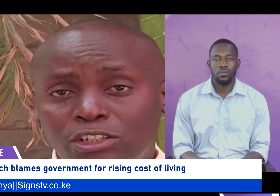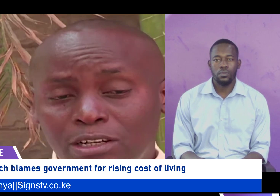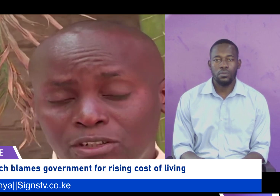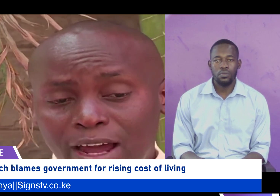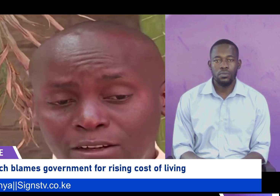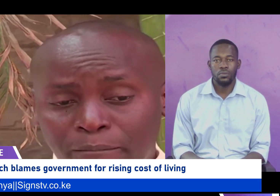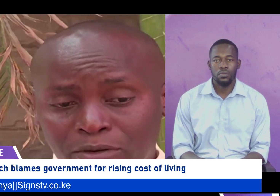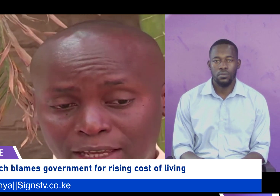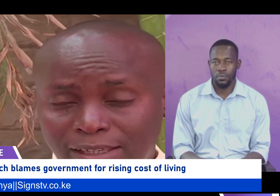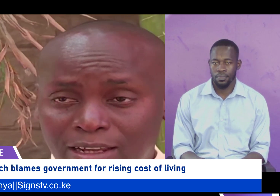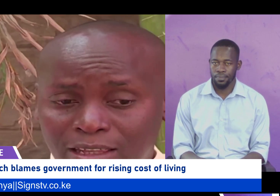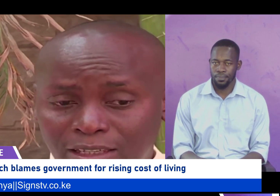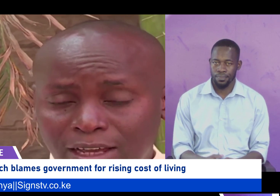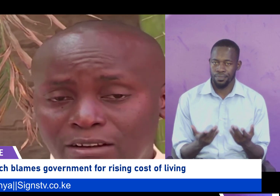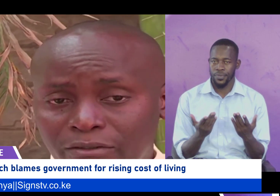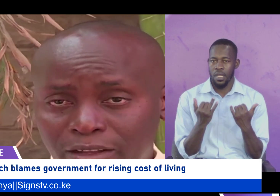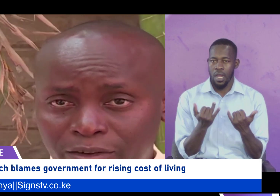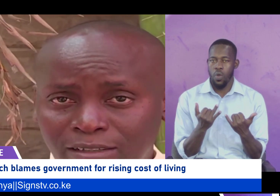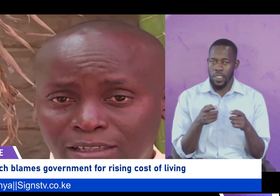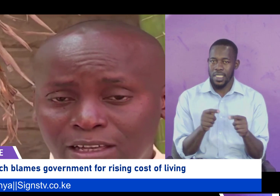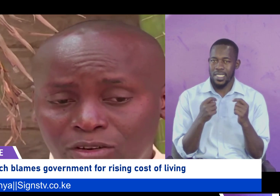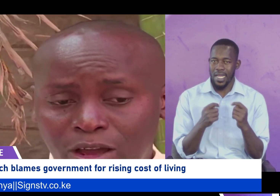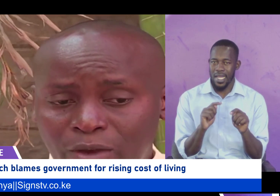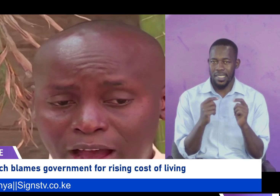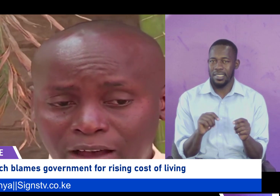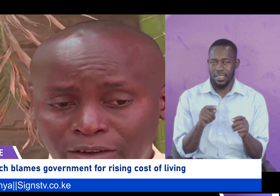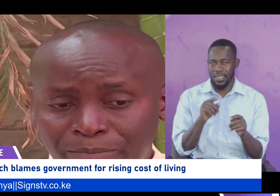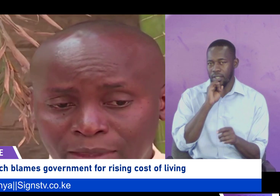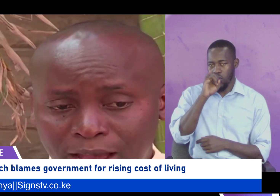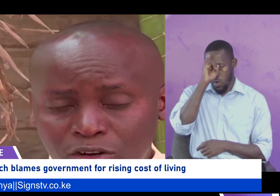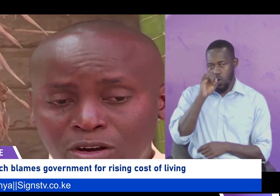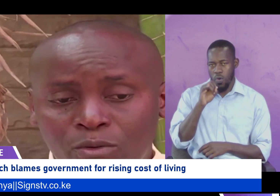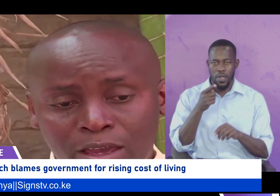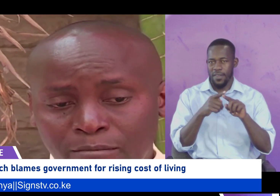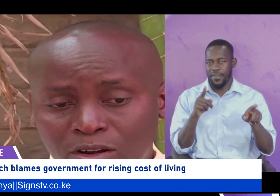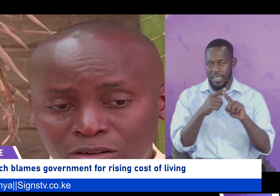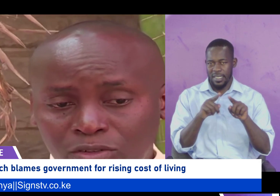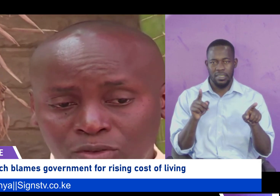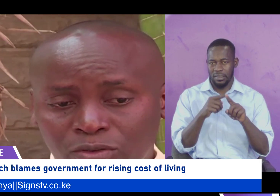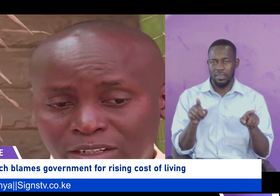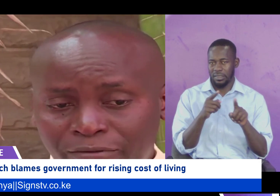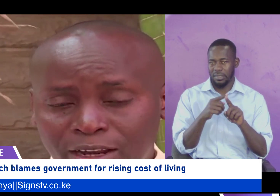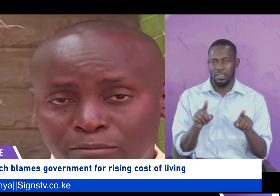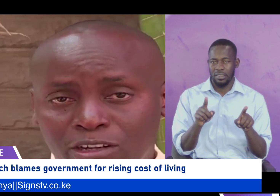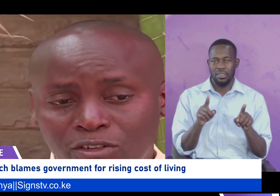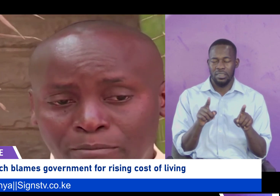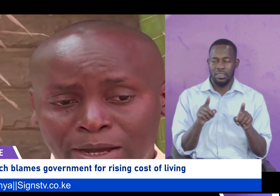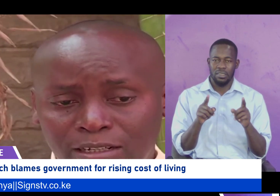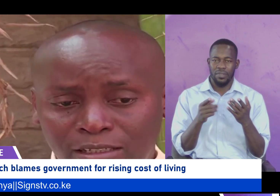Should they try to put aside these kind of differences that we have? I know we belong to different political parties.